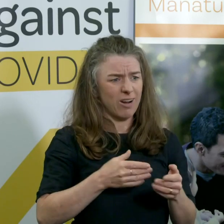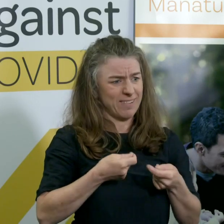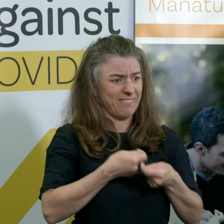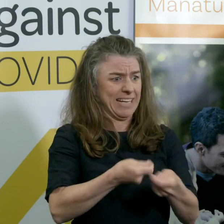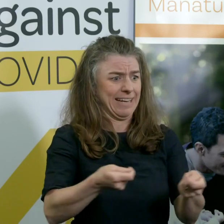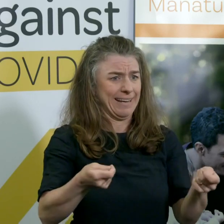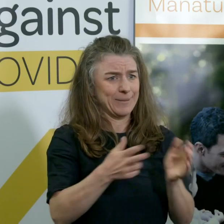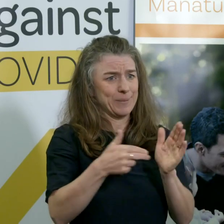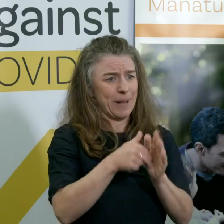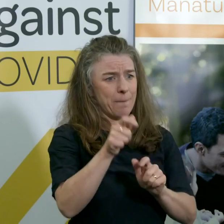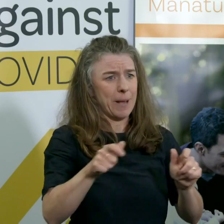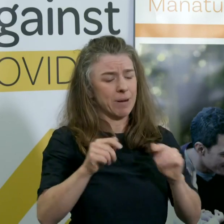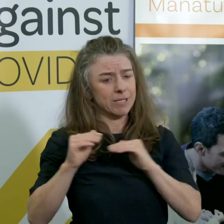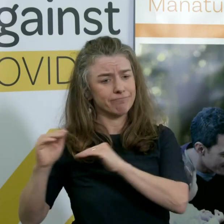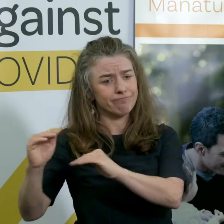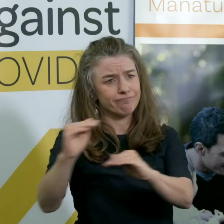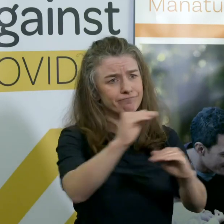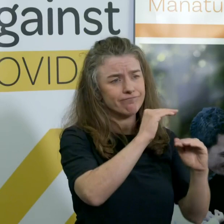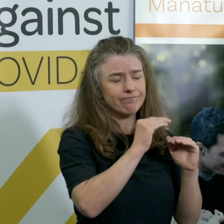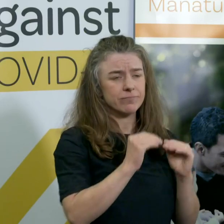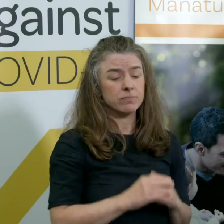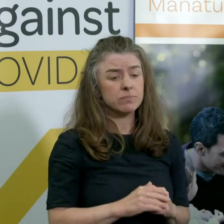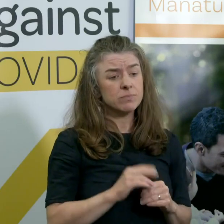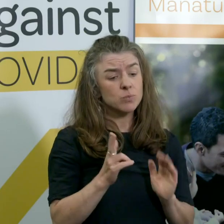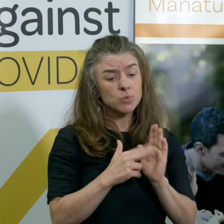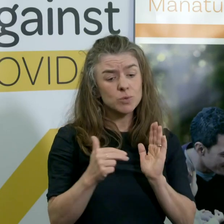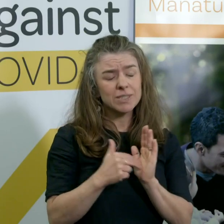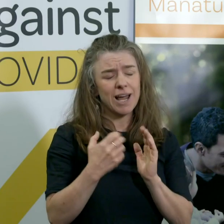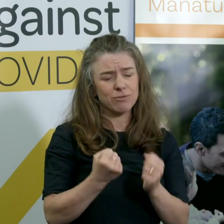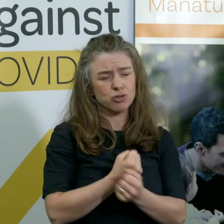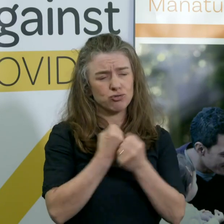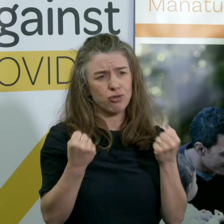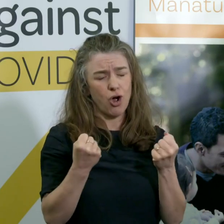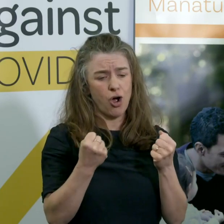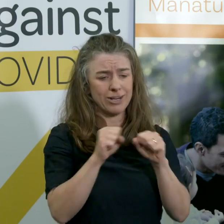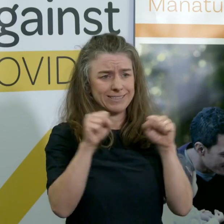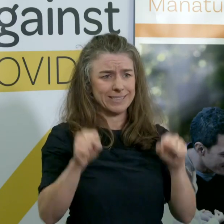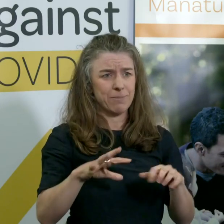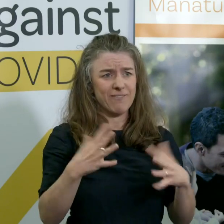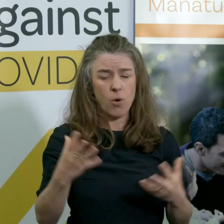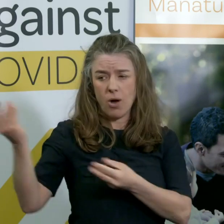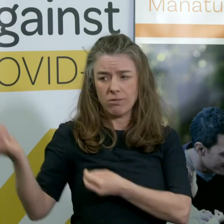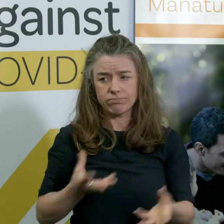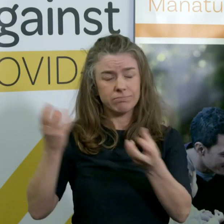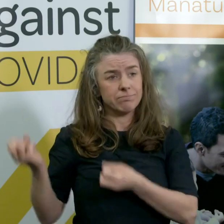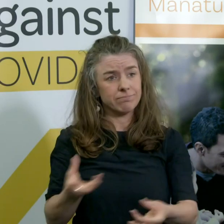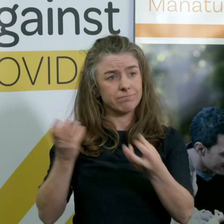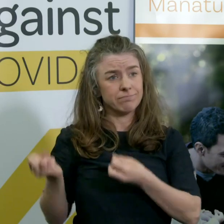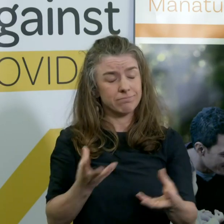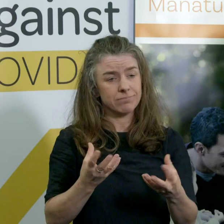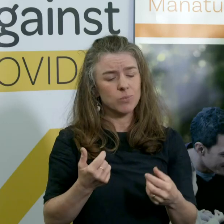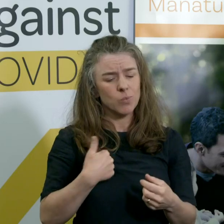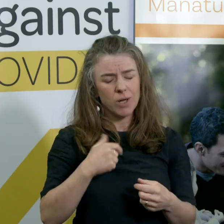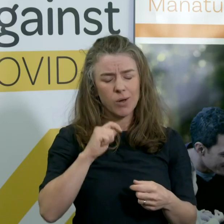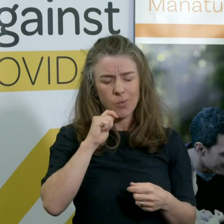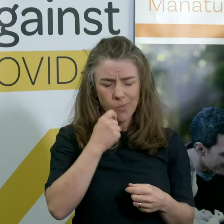Zealand. Rest assured, New Zealand, our supply chain is robust, and we will continue to meet our responsibilities